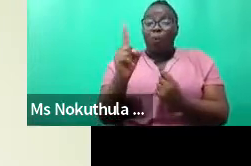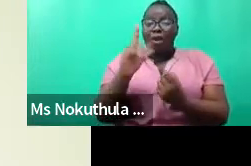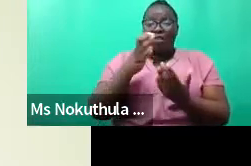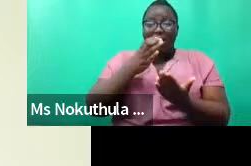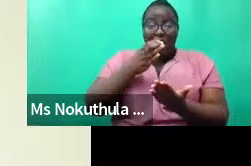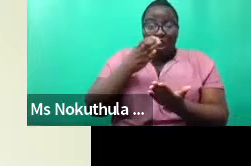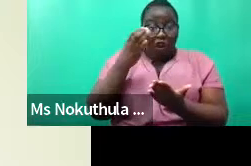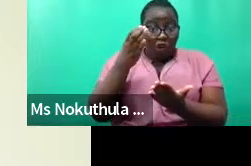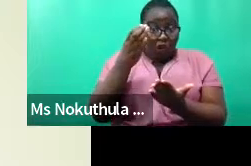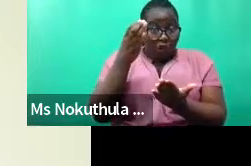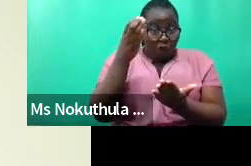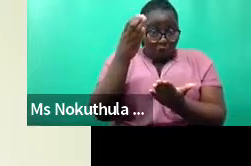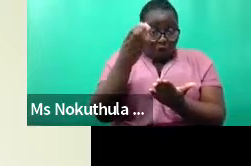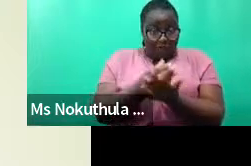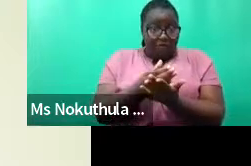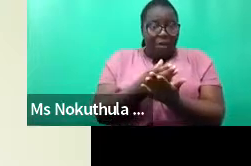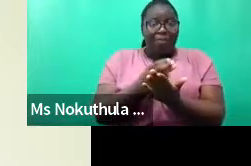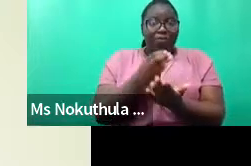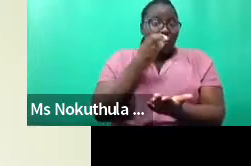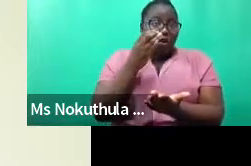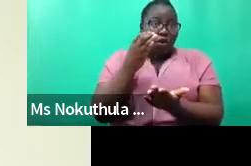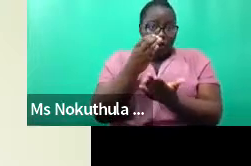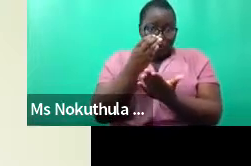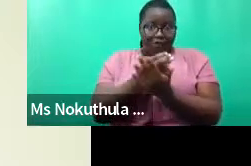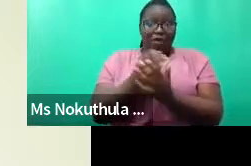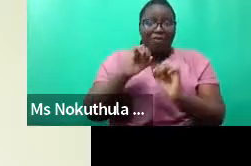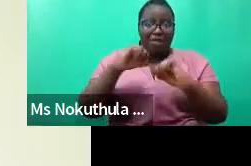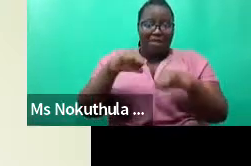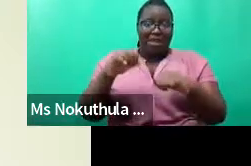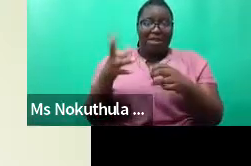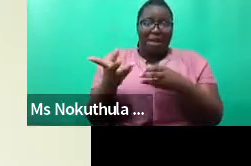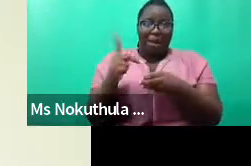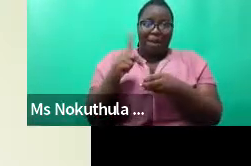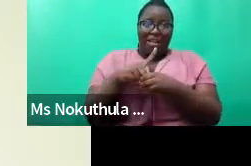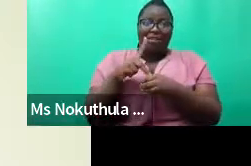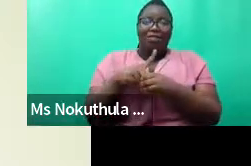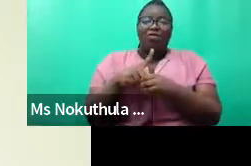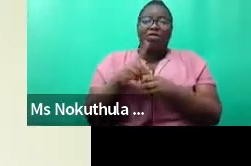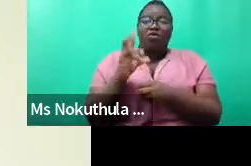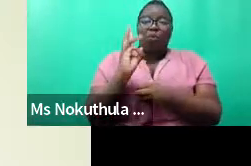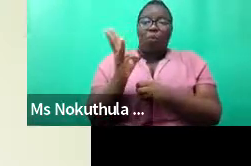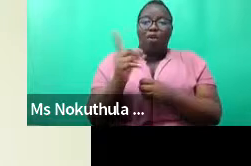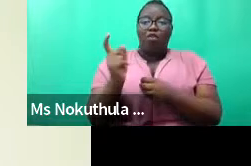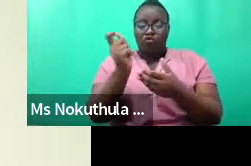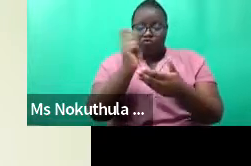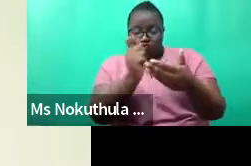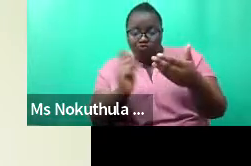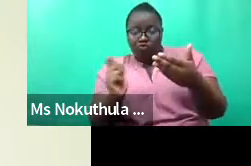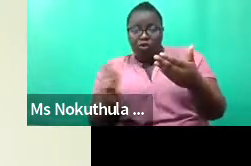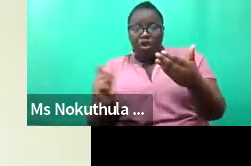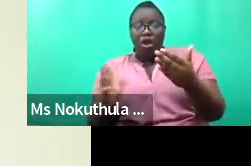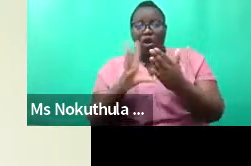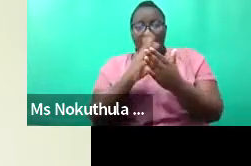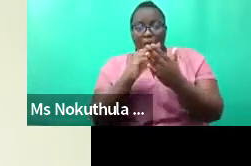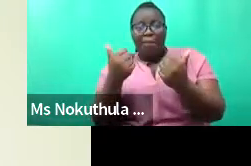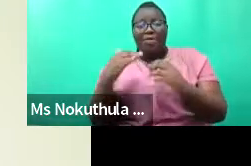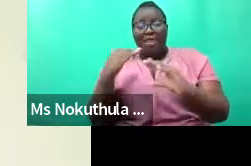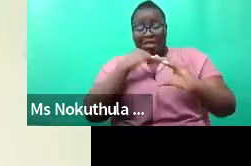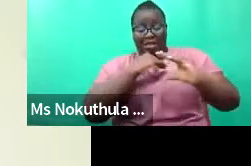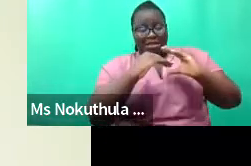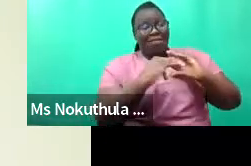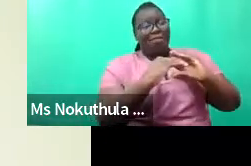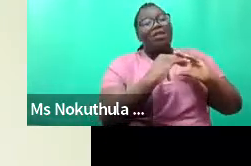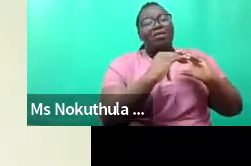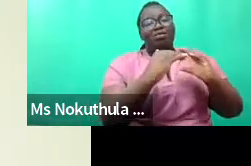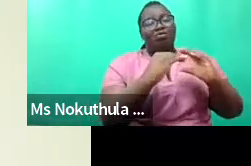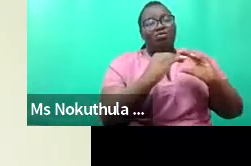their voluntary participation in writing on those copies and emailed them back to us.